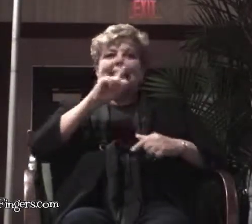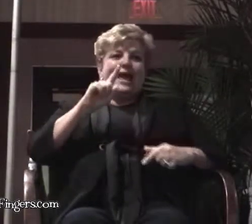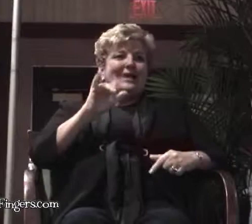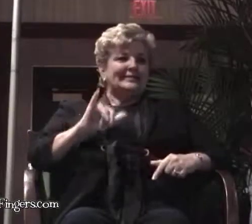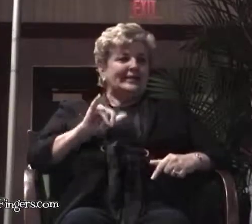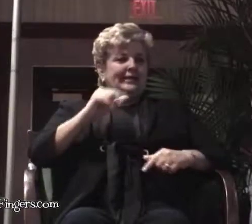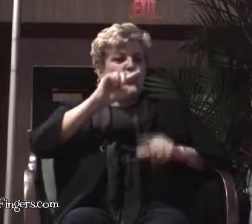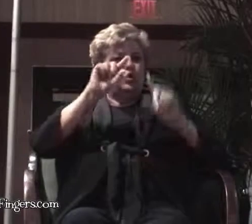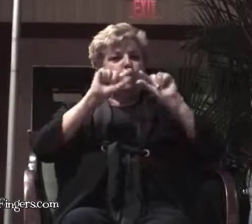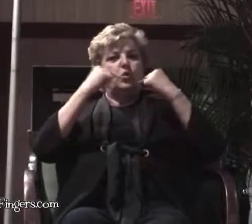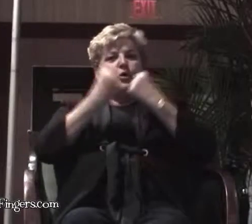Texas.